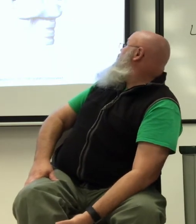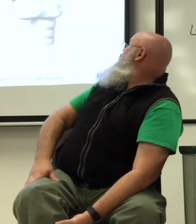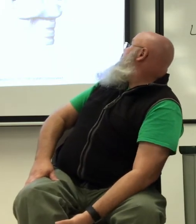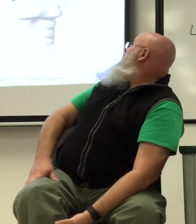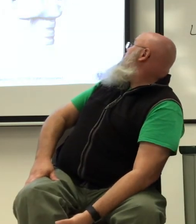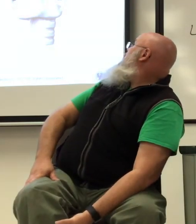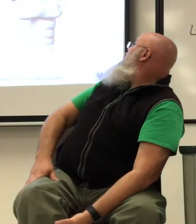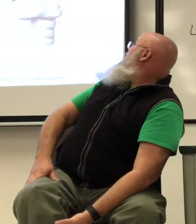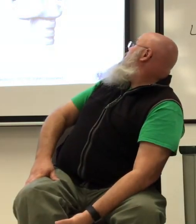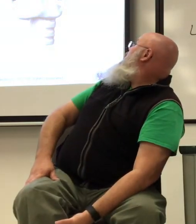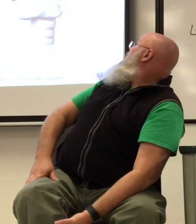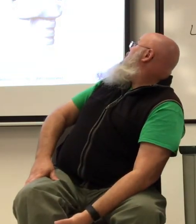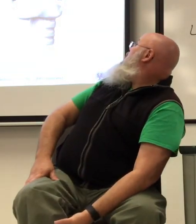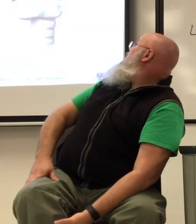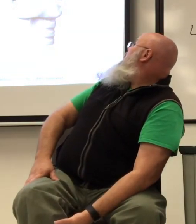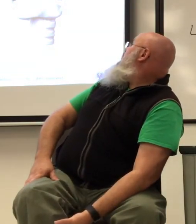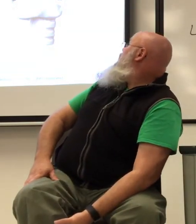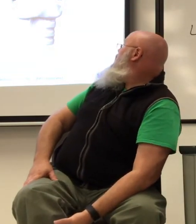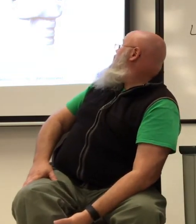vocal